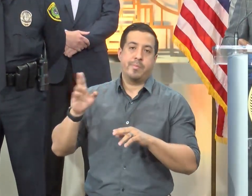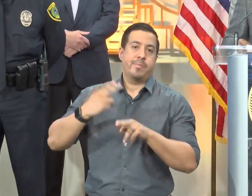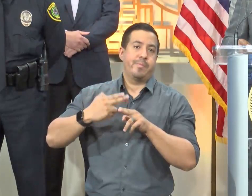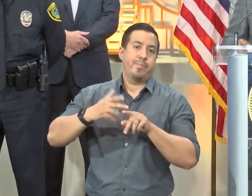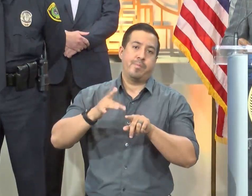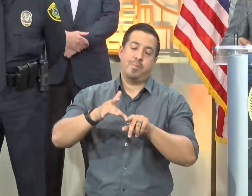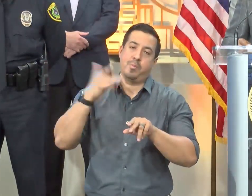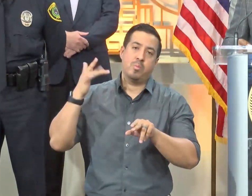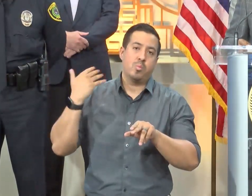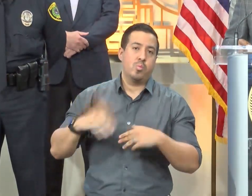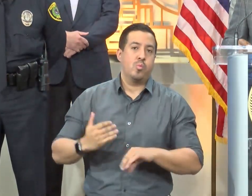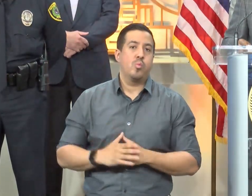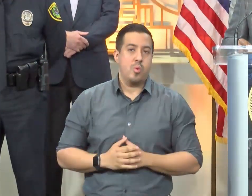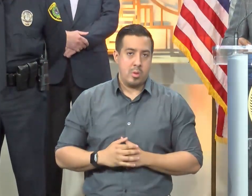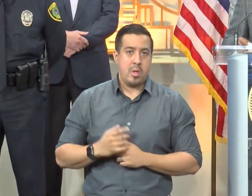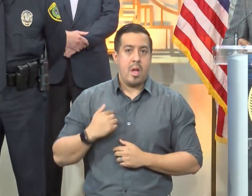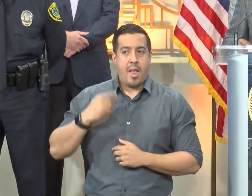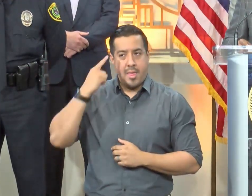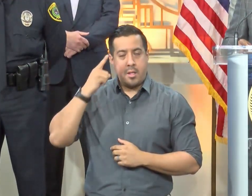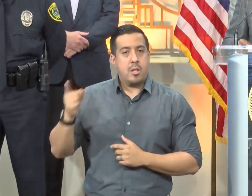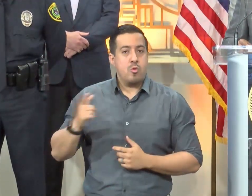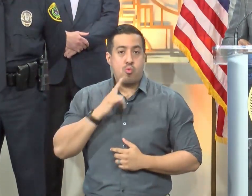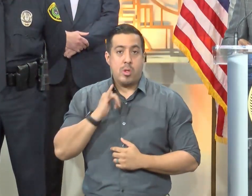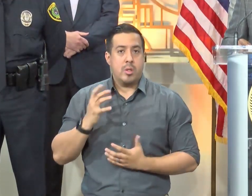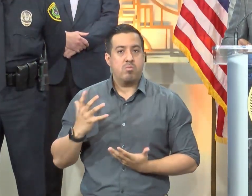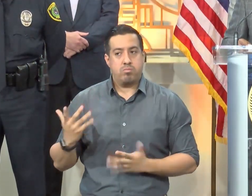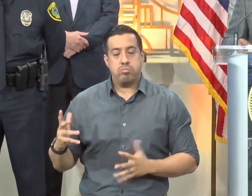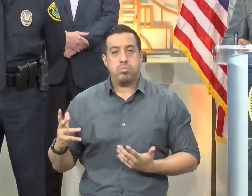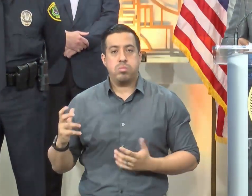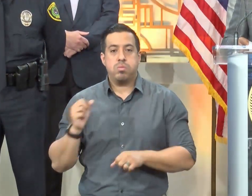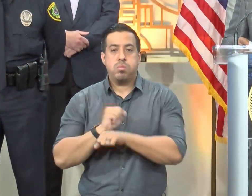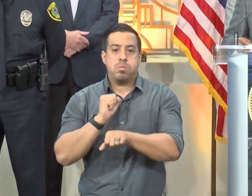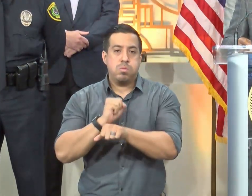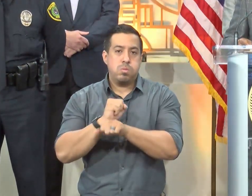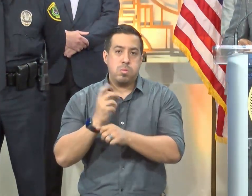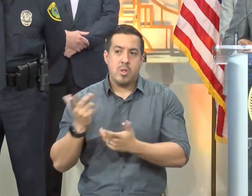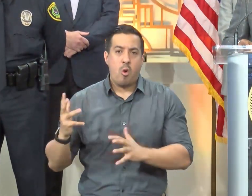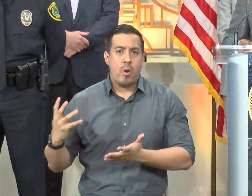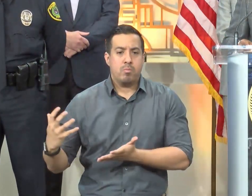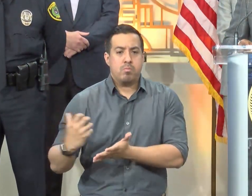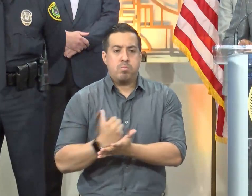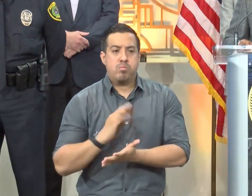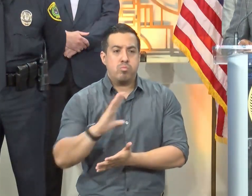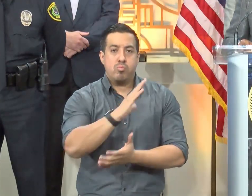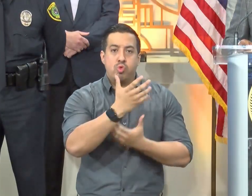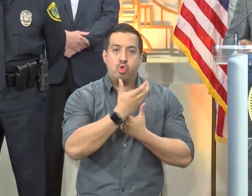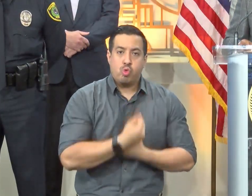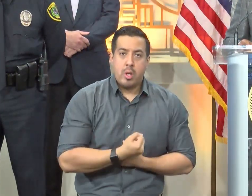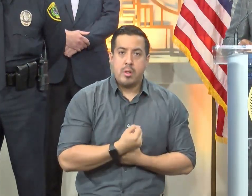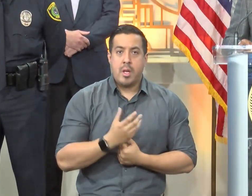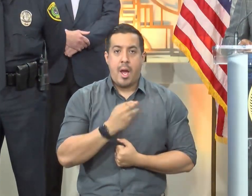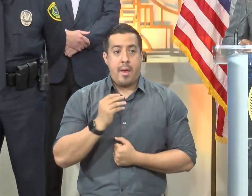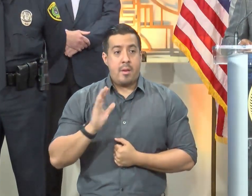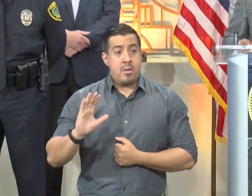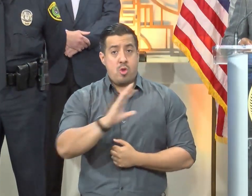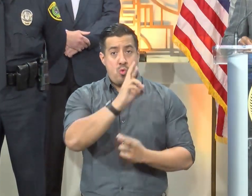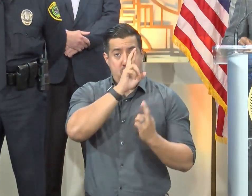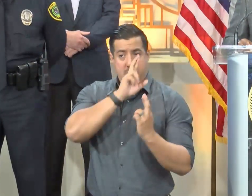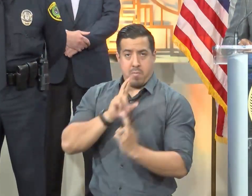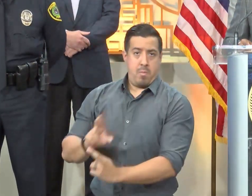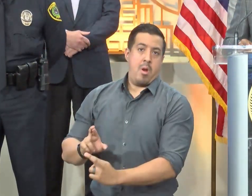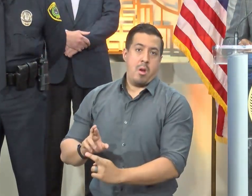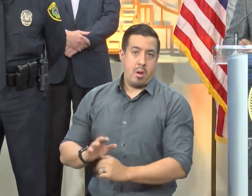He has earned, and I underscore that, he has earned the trust and respect of people in